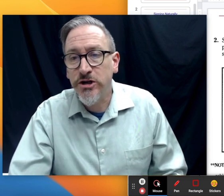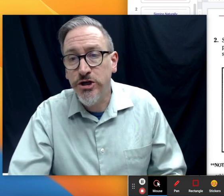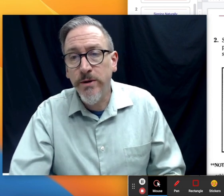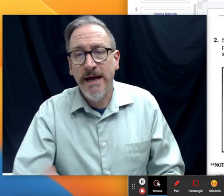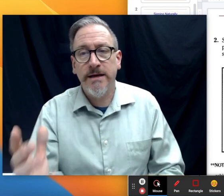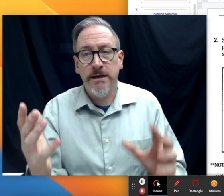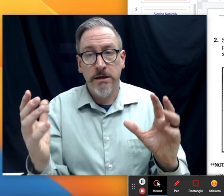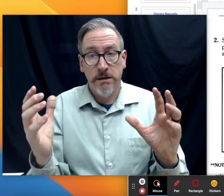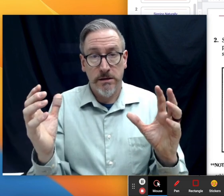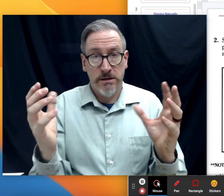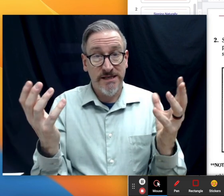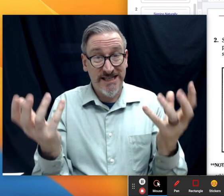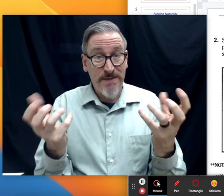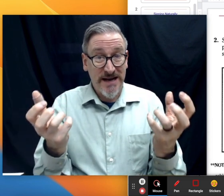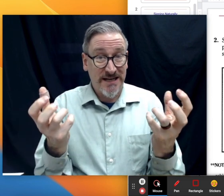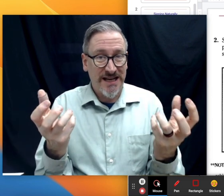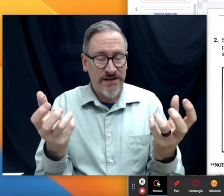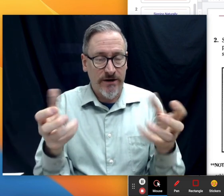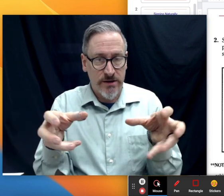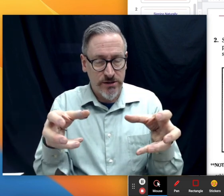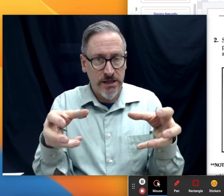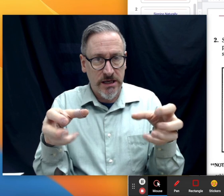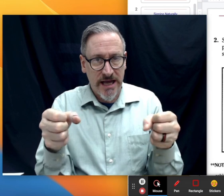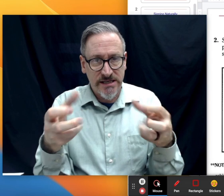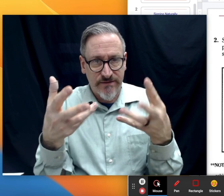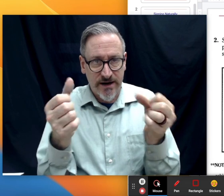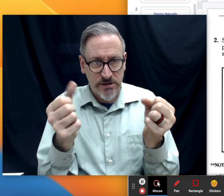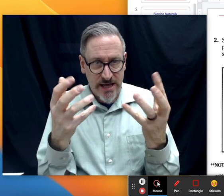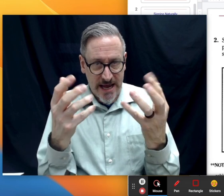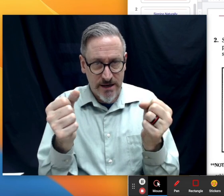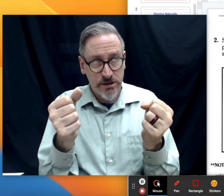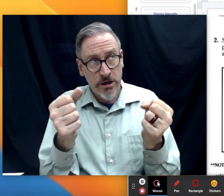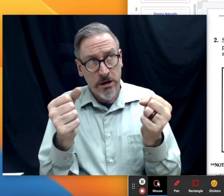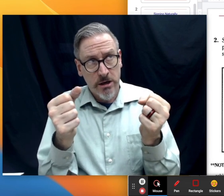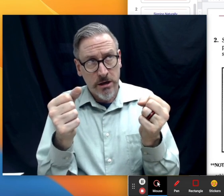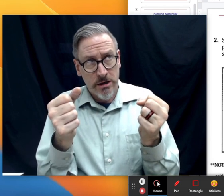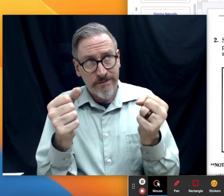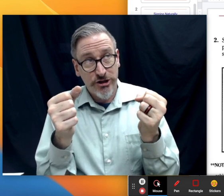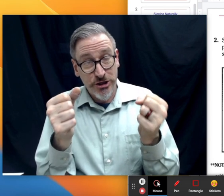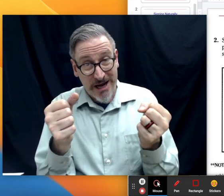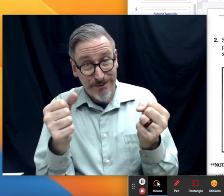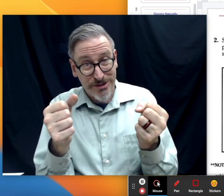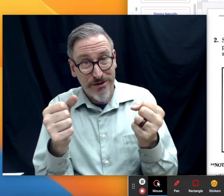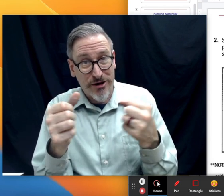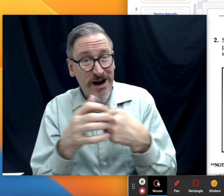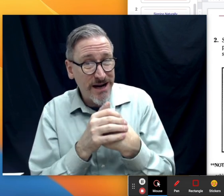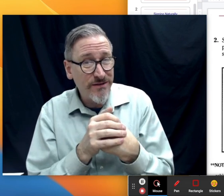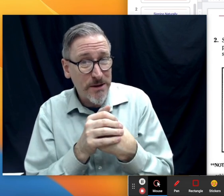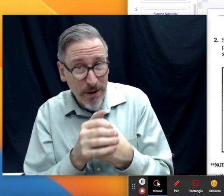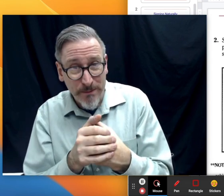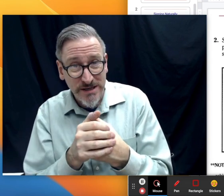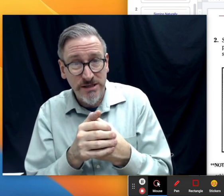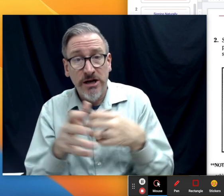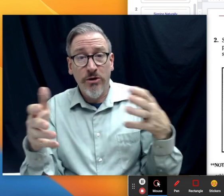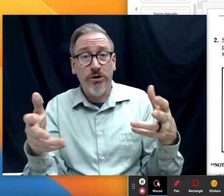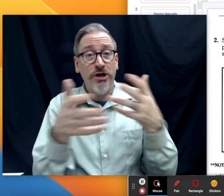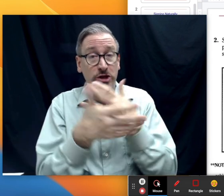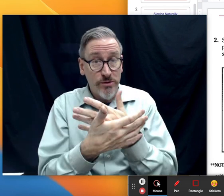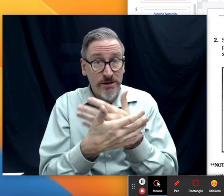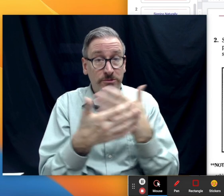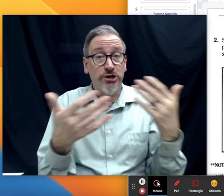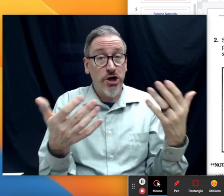Now the two-handed semantic classifier, these are the classifiers, the hand shapes that are kind of like puppets.